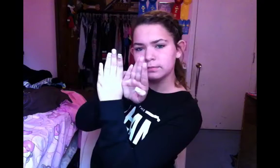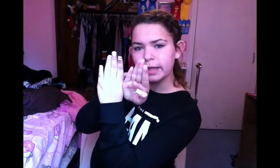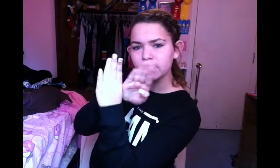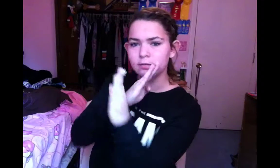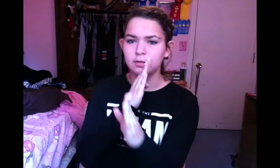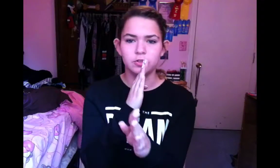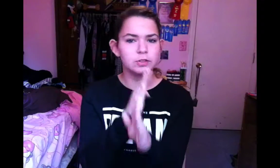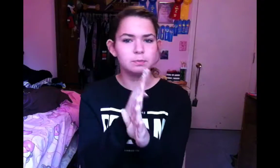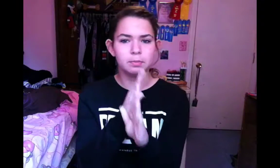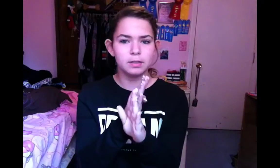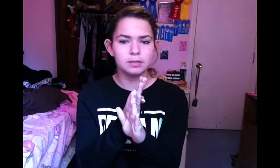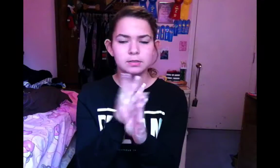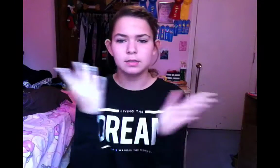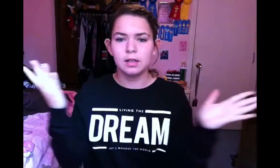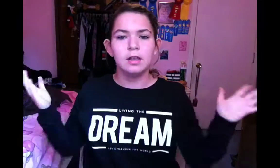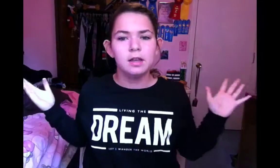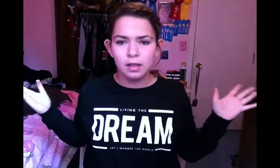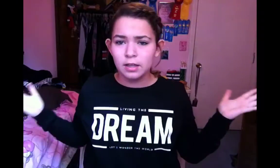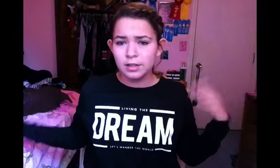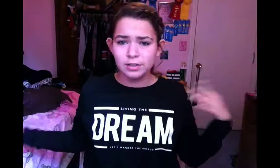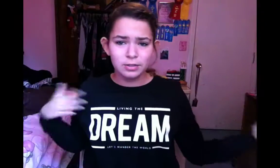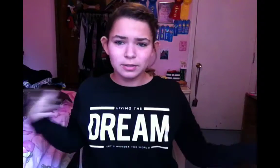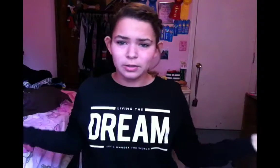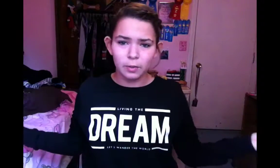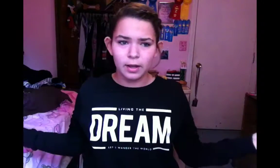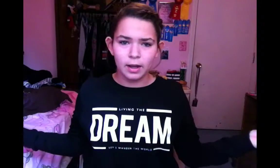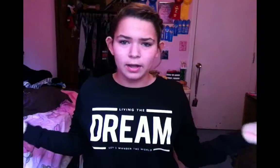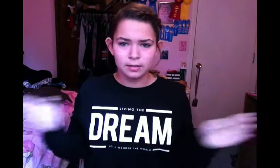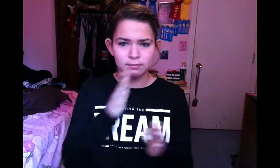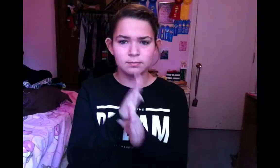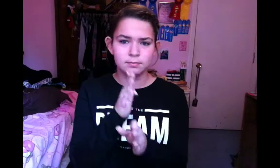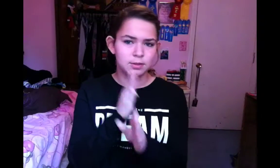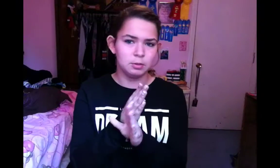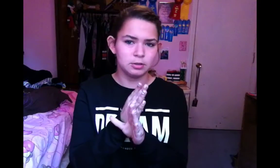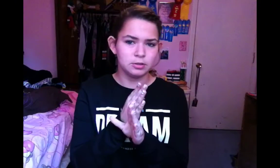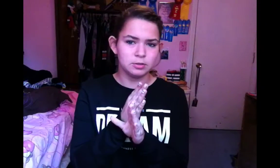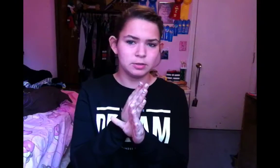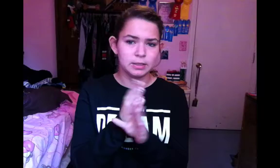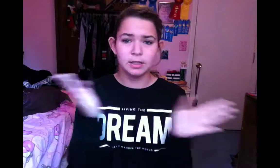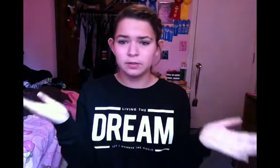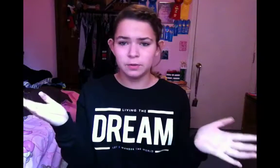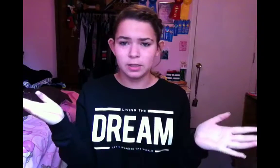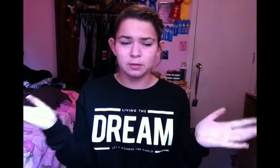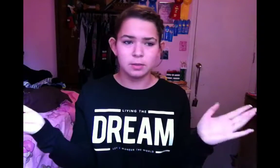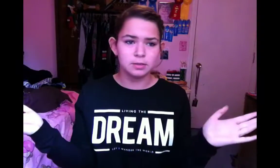That. And just. Bus. You can do it either way. I. Typically just do it like that. If you take a bus.